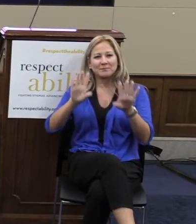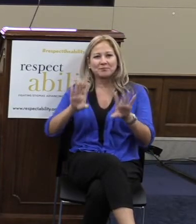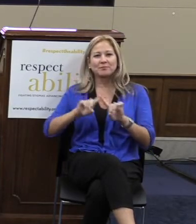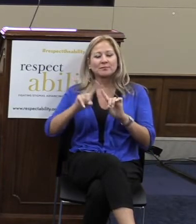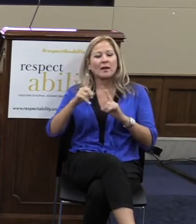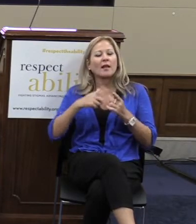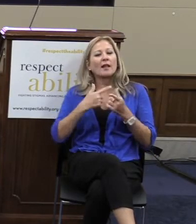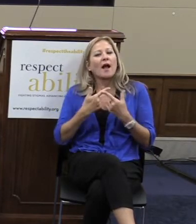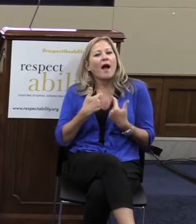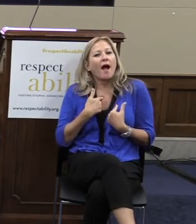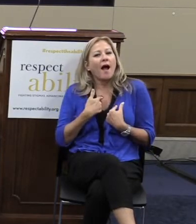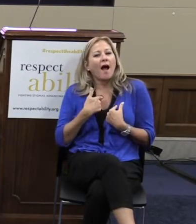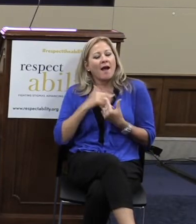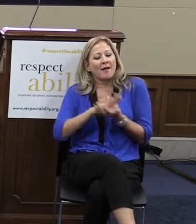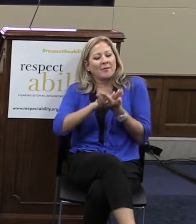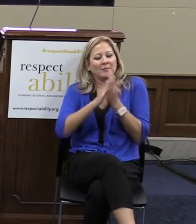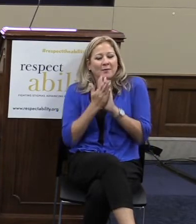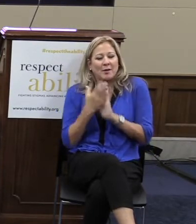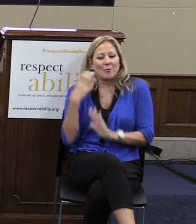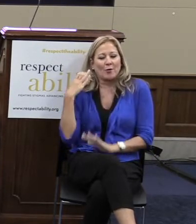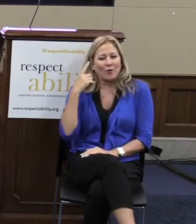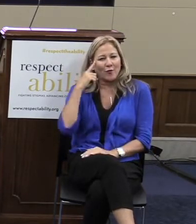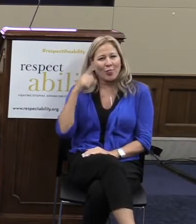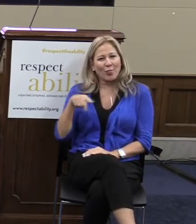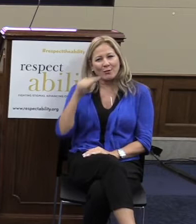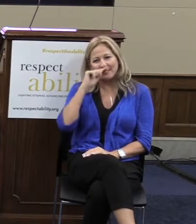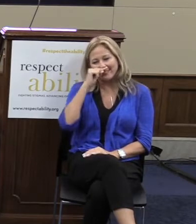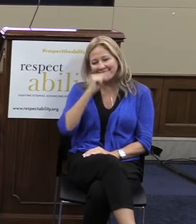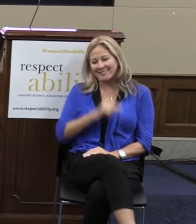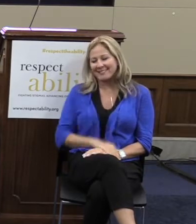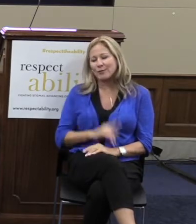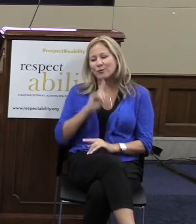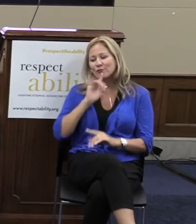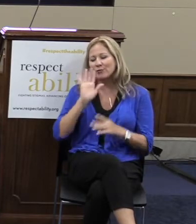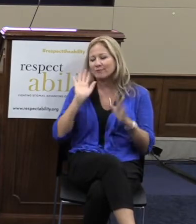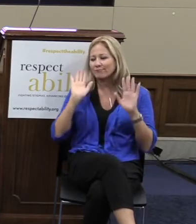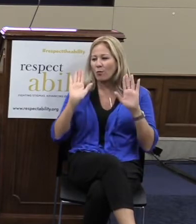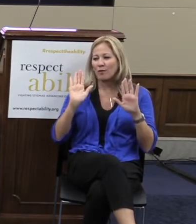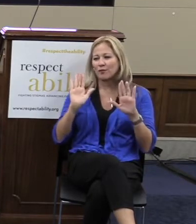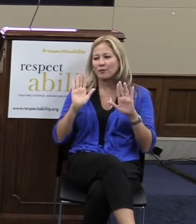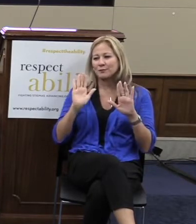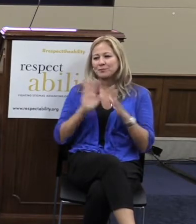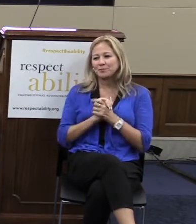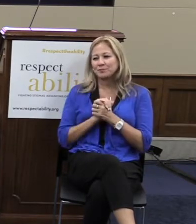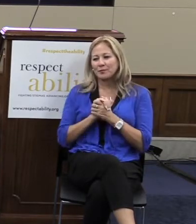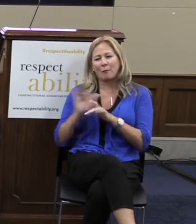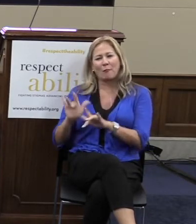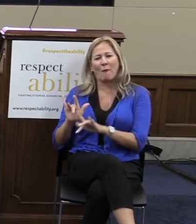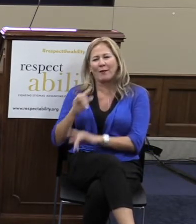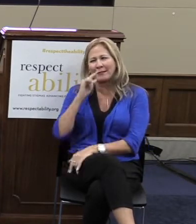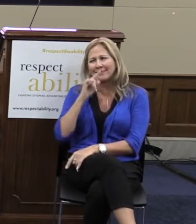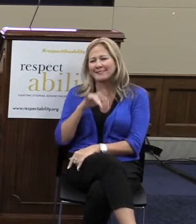But I became a coach for those kids, and it was amazing. Poor kids.